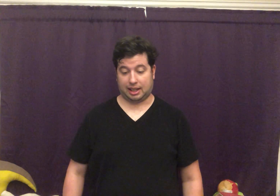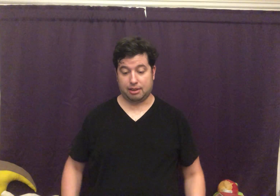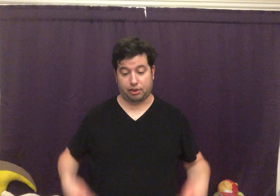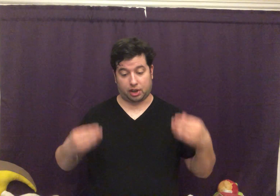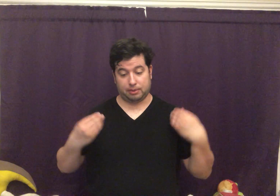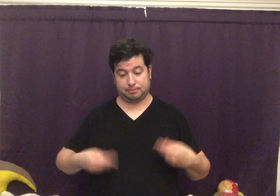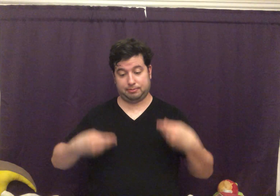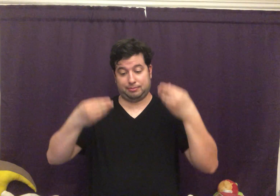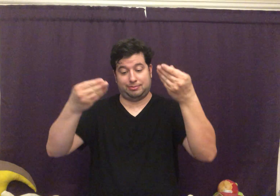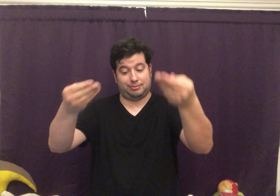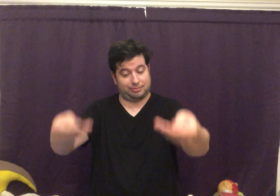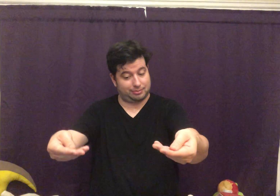Give her.